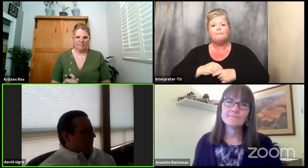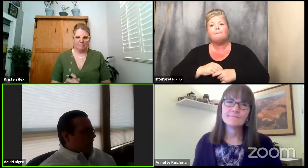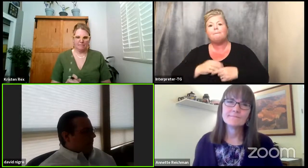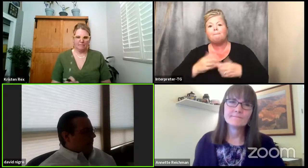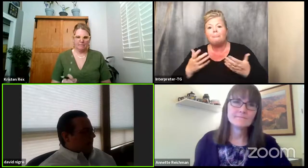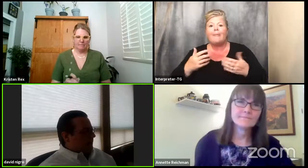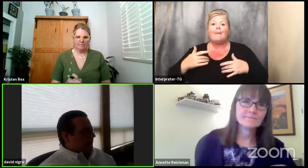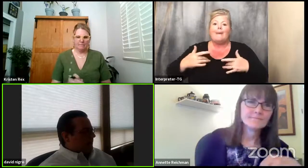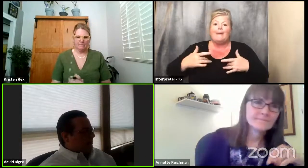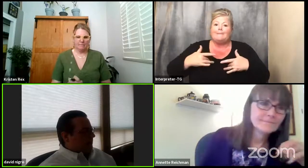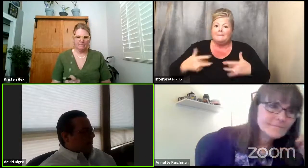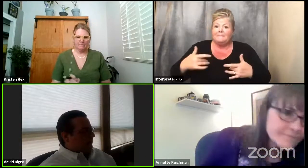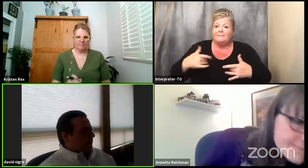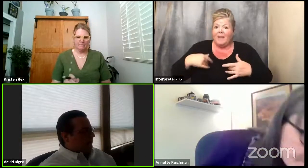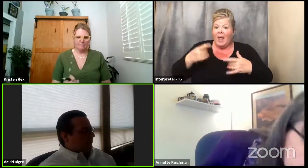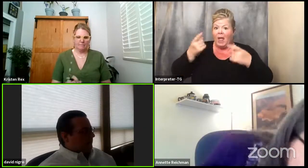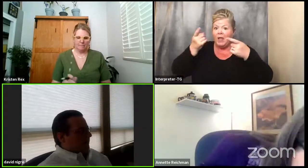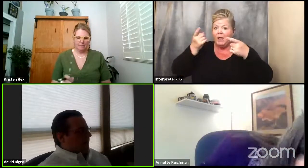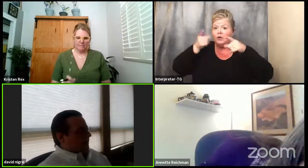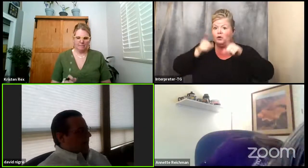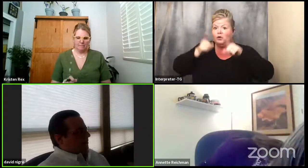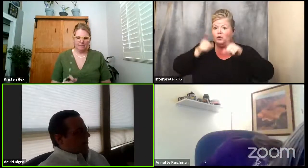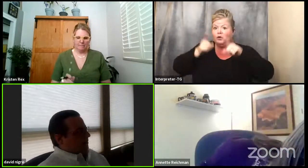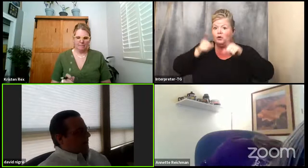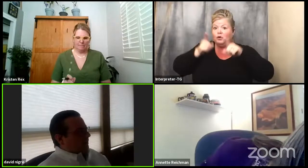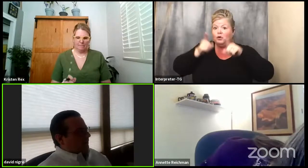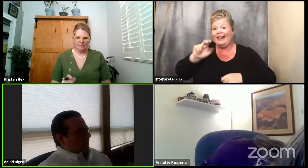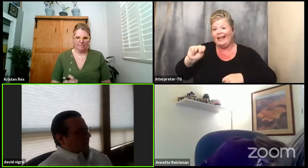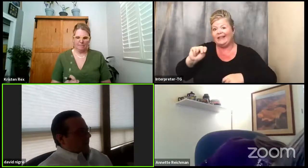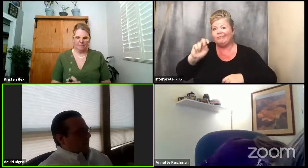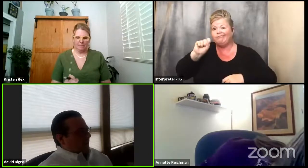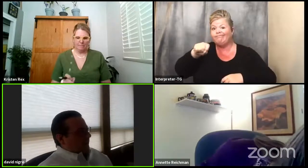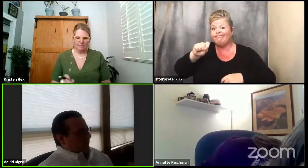generally agree with Lynn. There are,